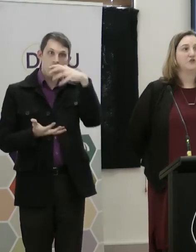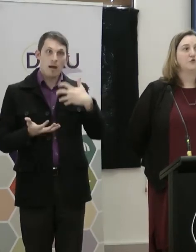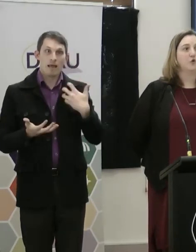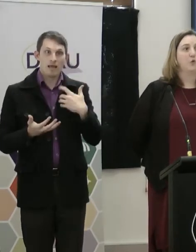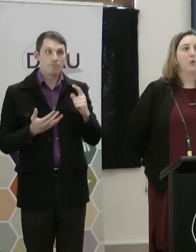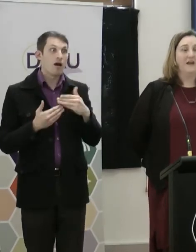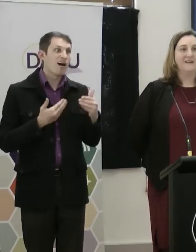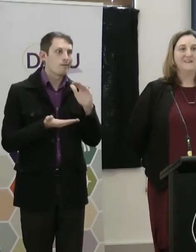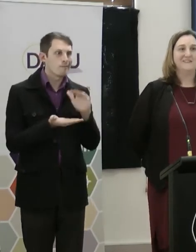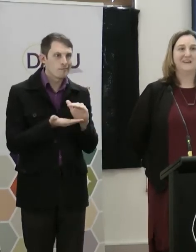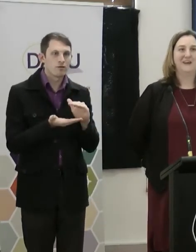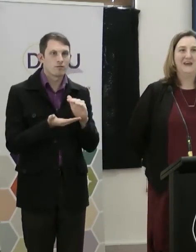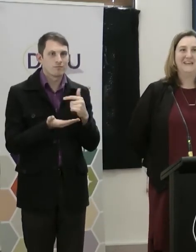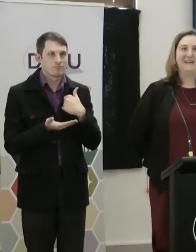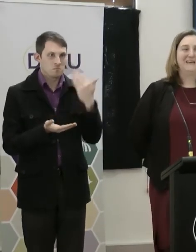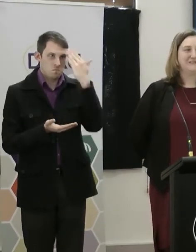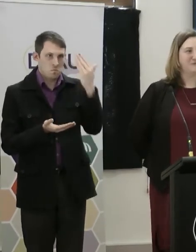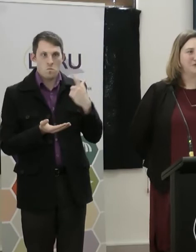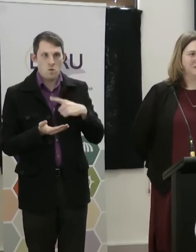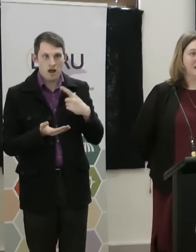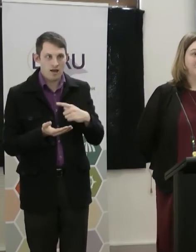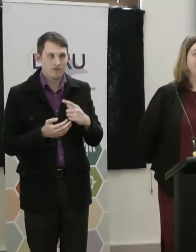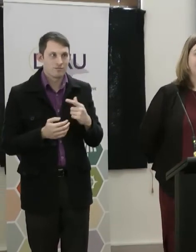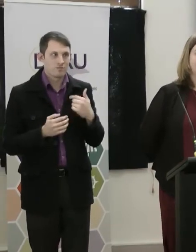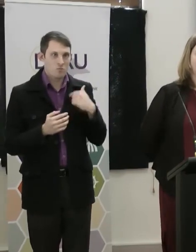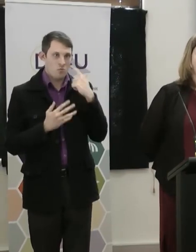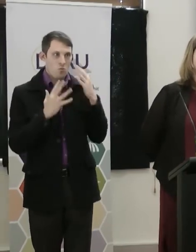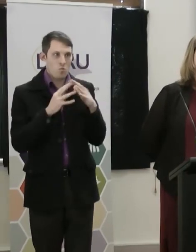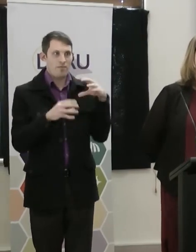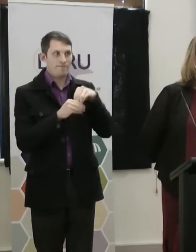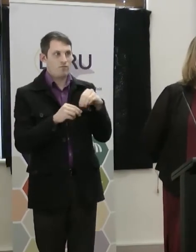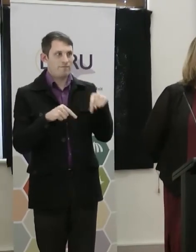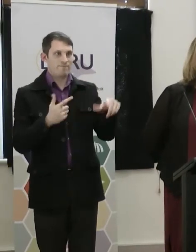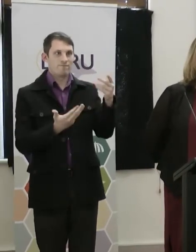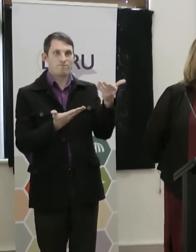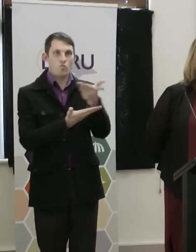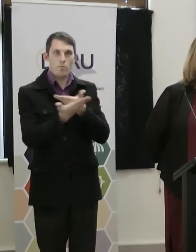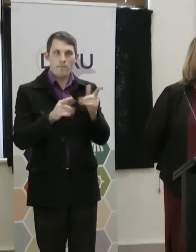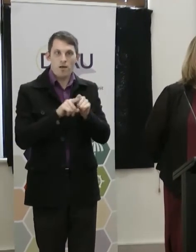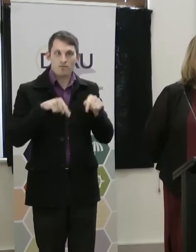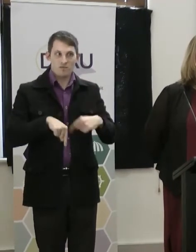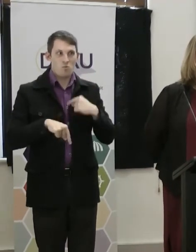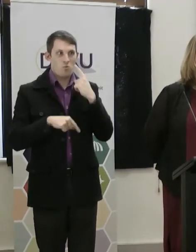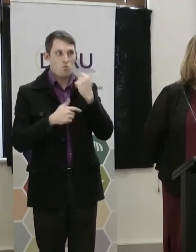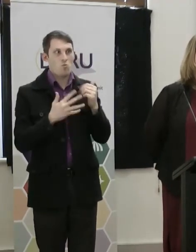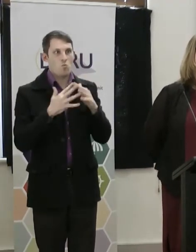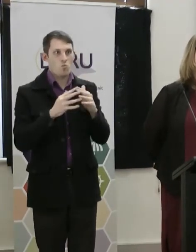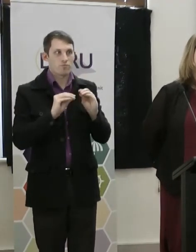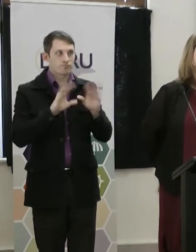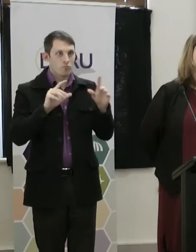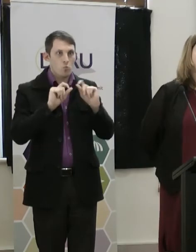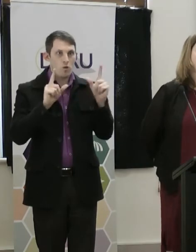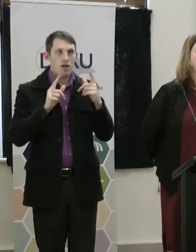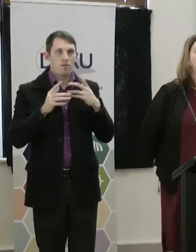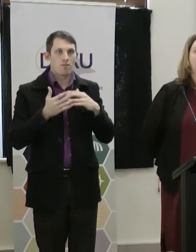Not sure why that is. Getting out to forums like this is certainly one of the things we can do to help improve the numbers of complaints that we